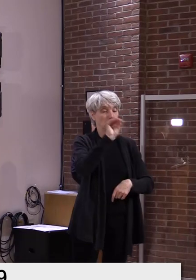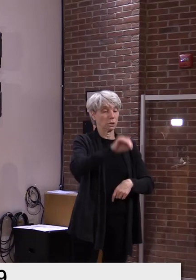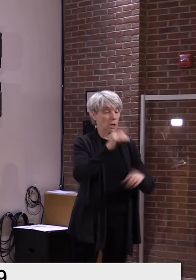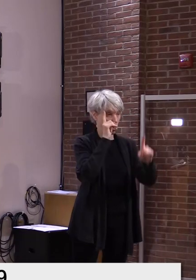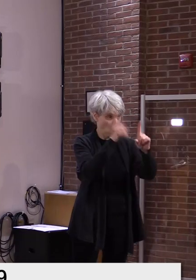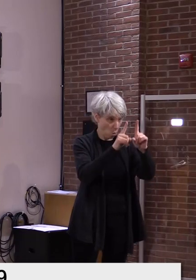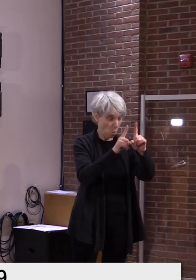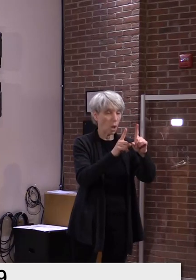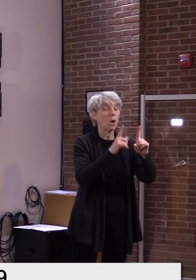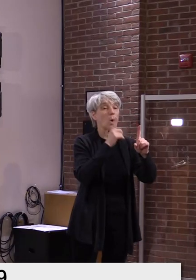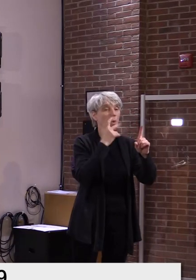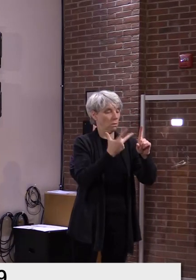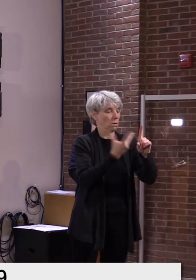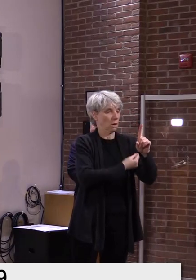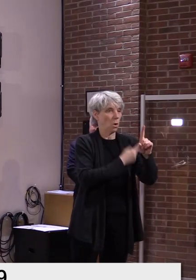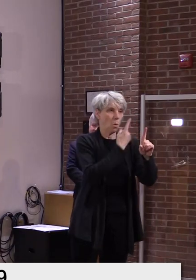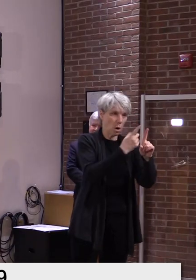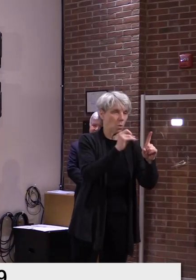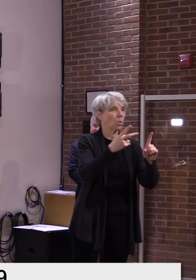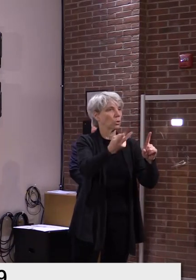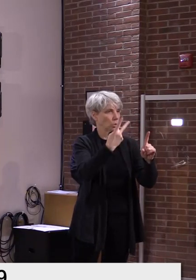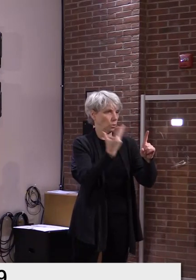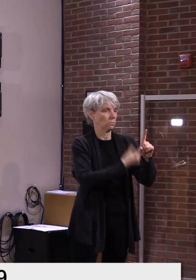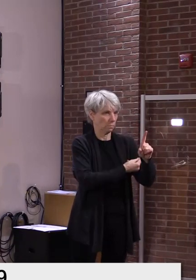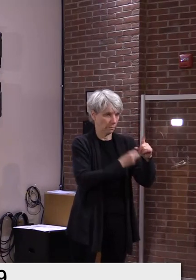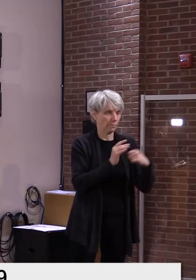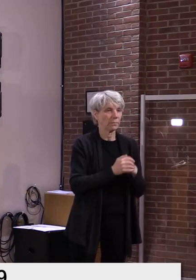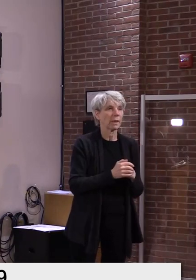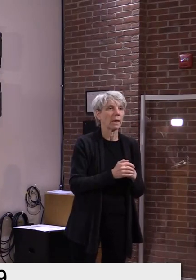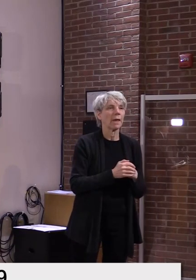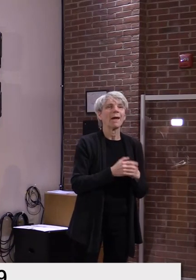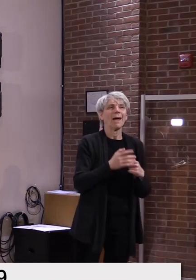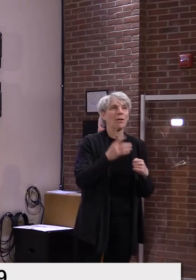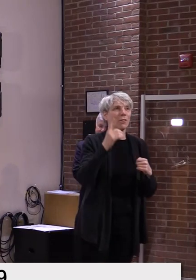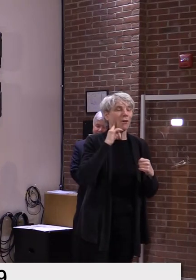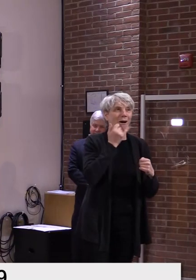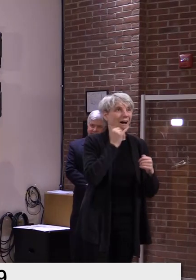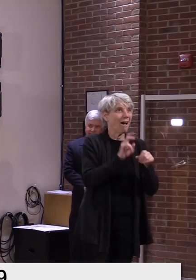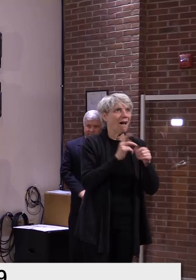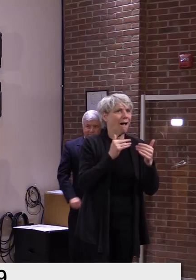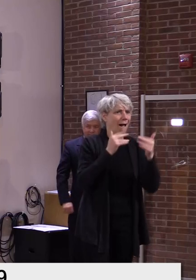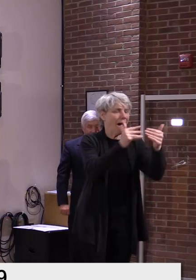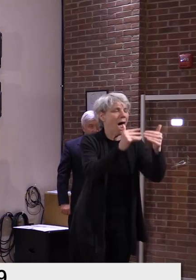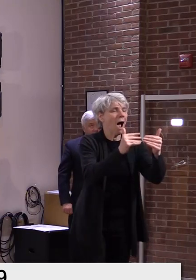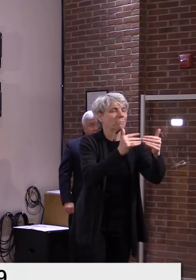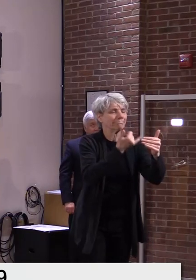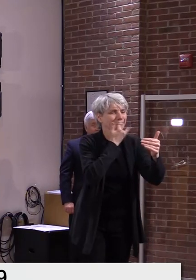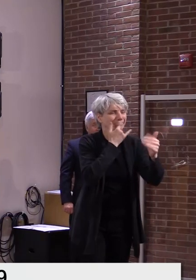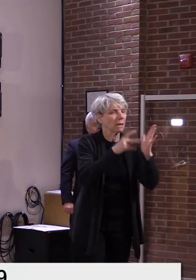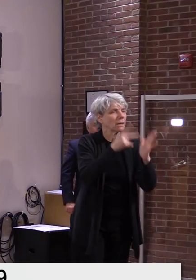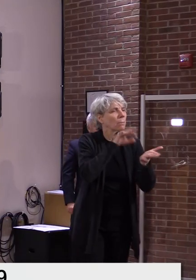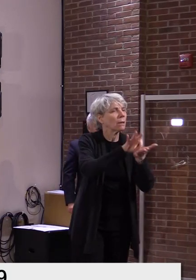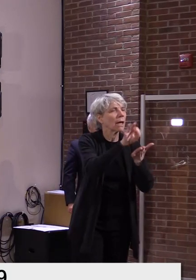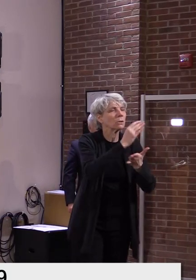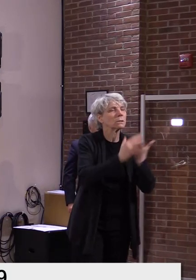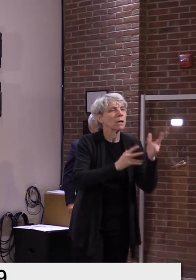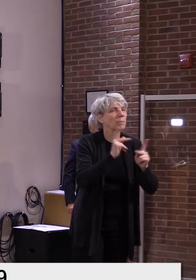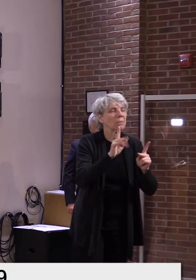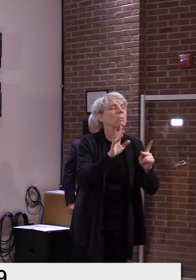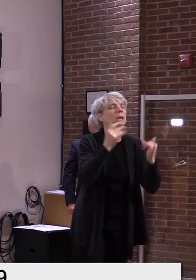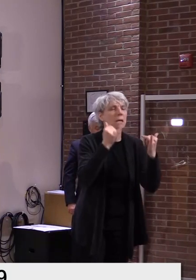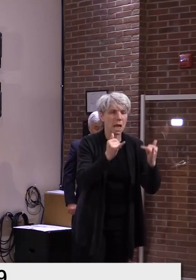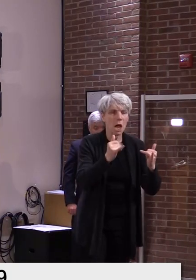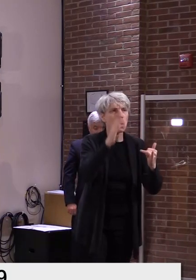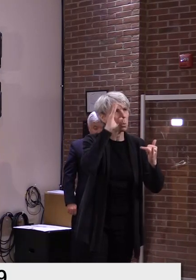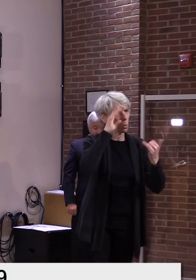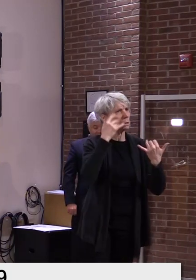as we thought. But even with this change, the pace at which Vermonters are stepping up still shows exactly what we've seen